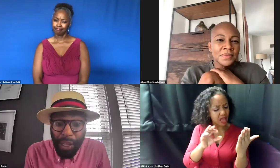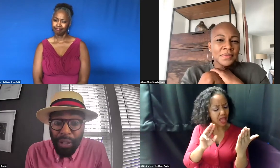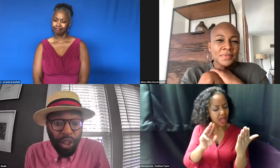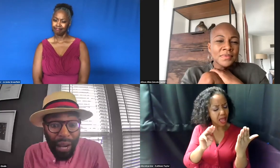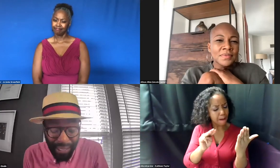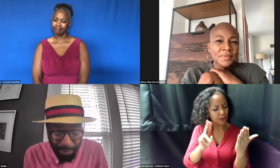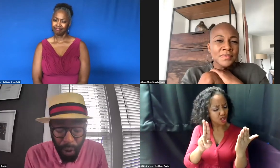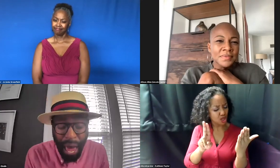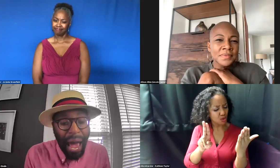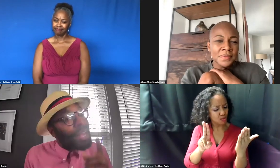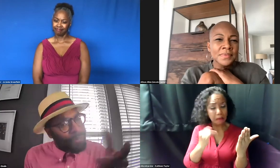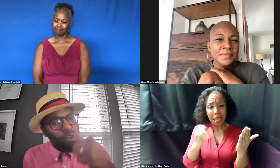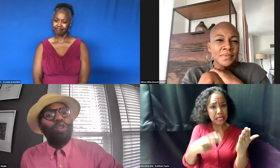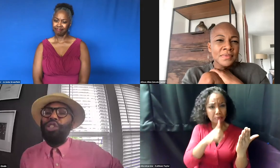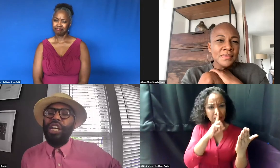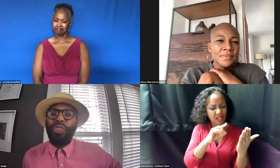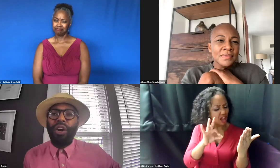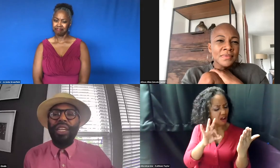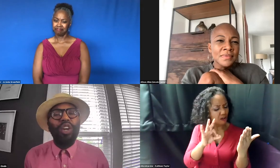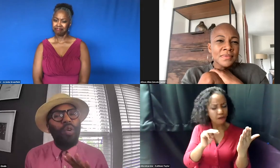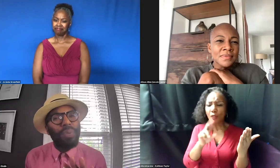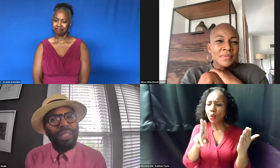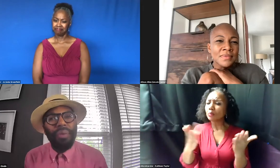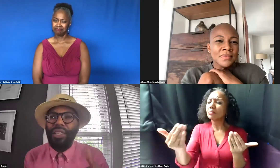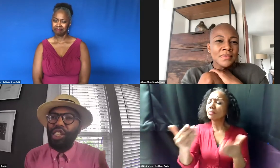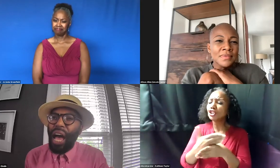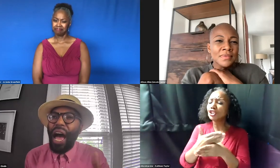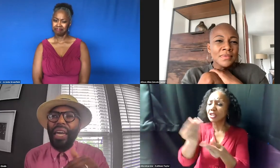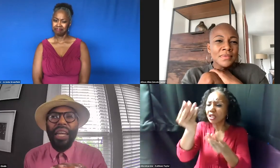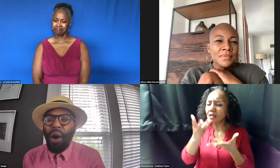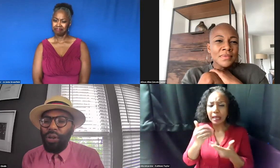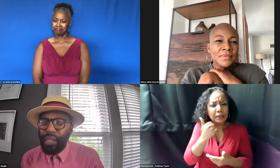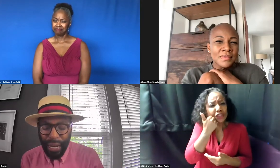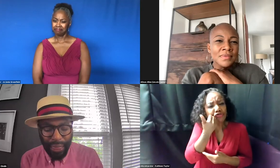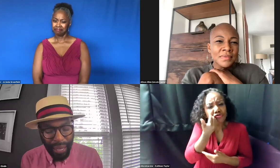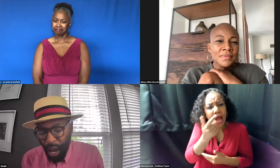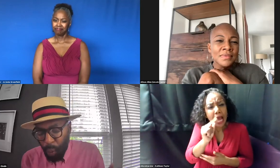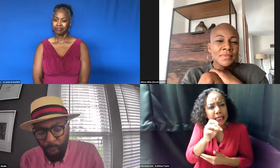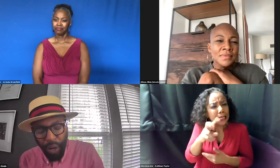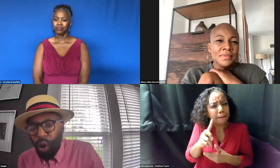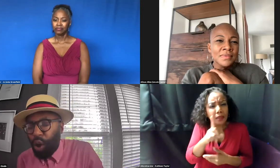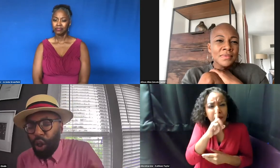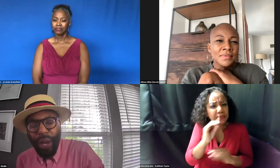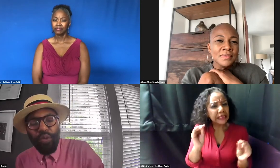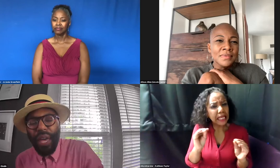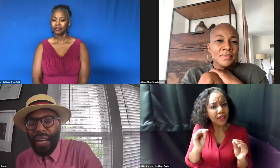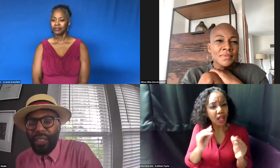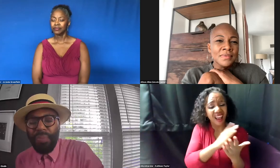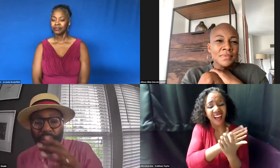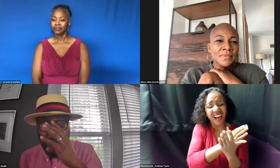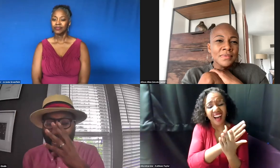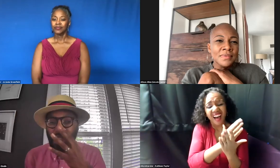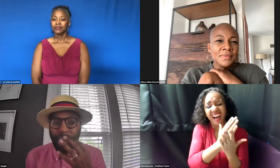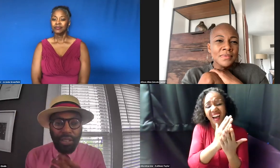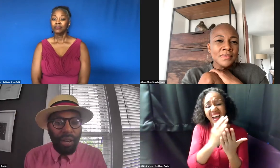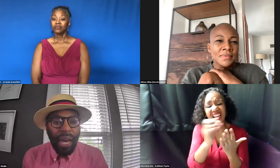come from a place where there's no last name. So I'm like, Fnu, you share your thoughts. And he'd always be timid and shy, and wouldn't say anything. And we went all the way through the end of the